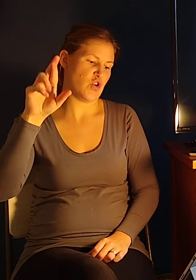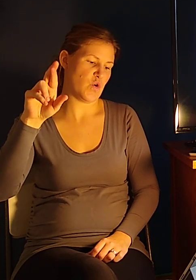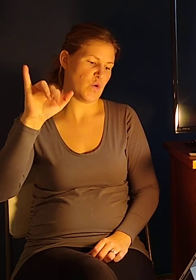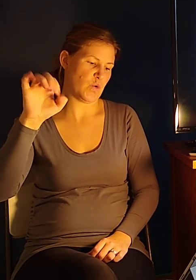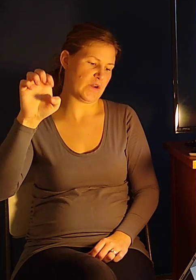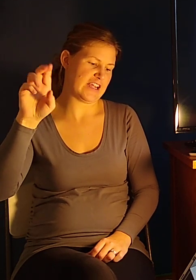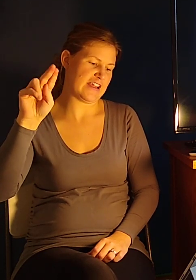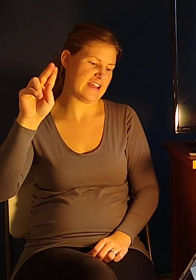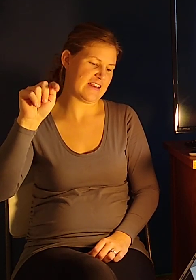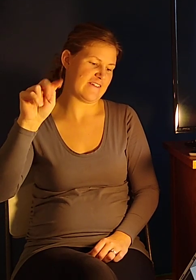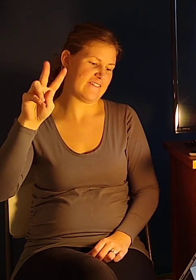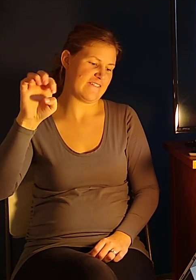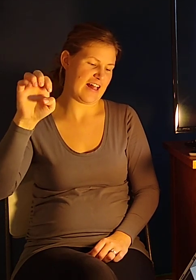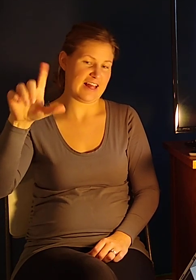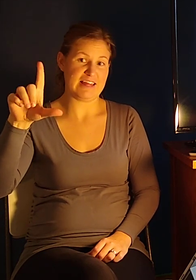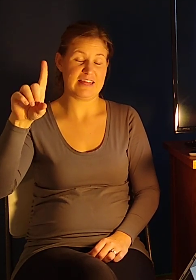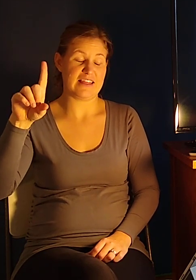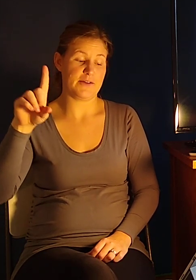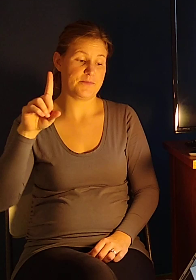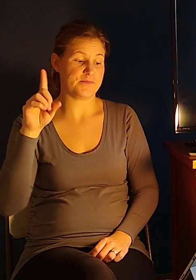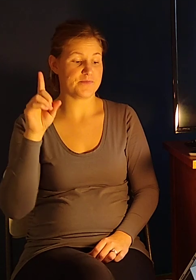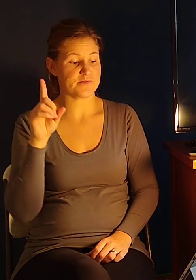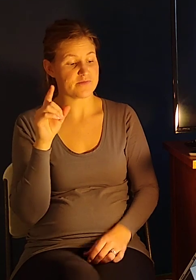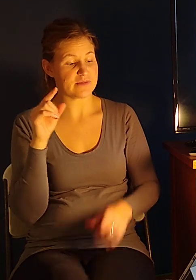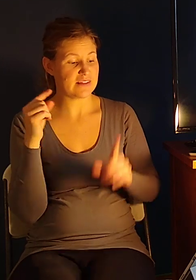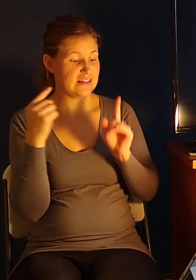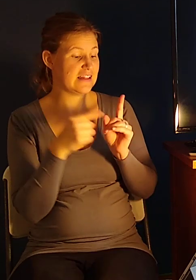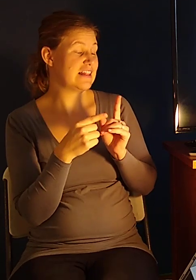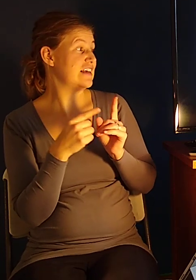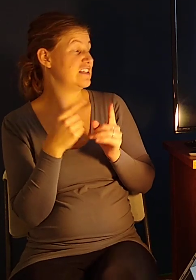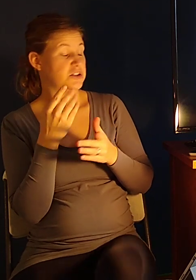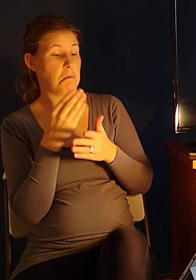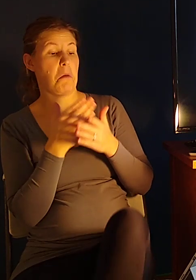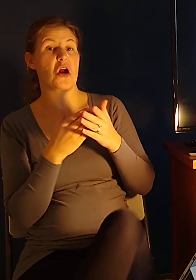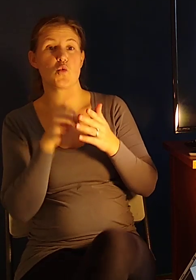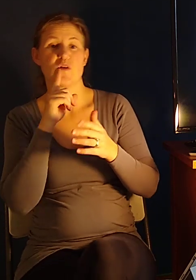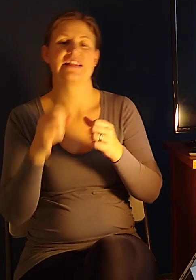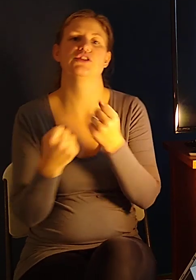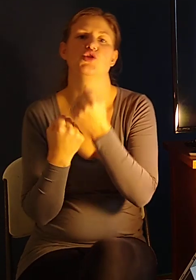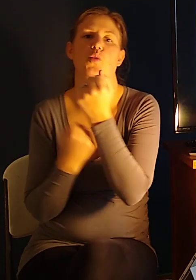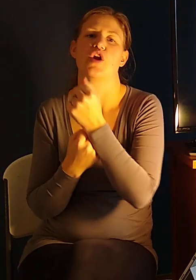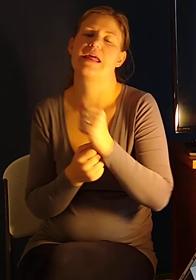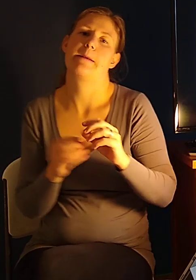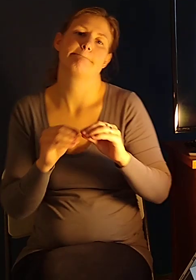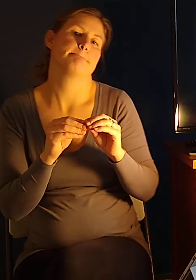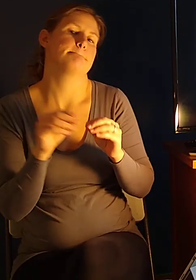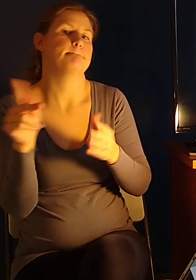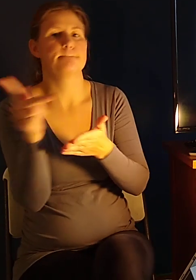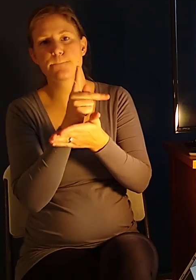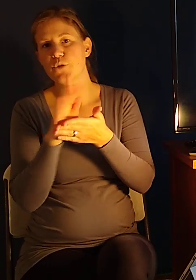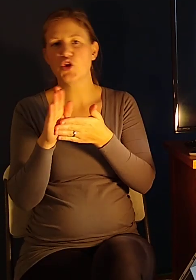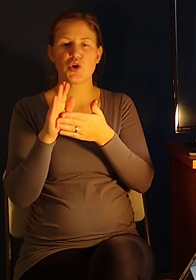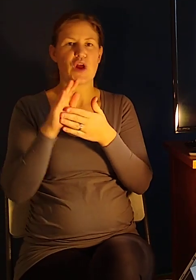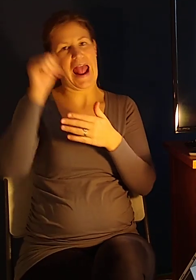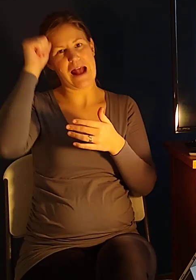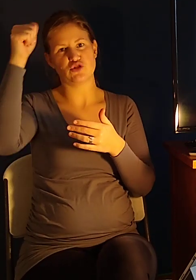These proponents of the Distill advocated pure abstraction and universality by reduction